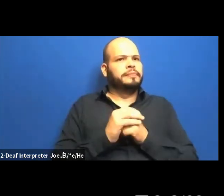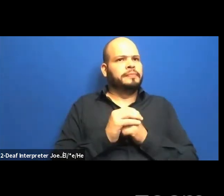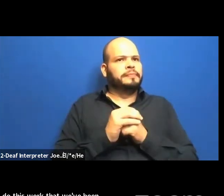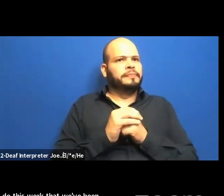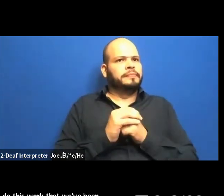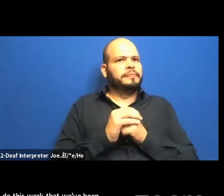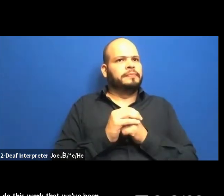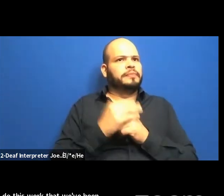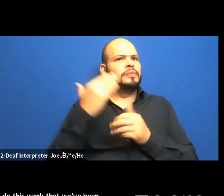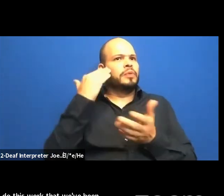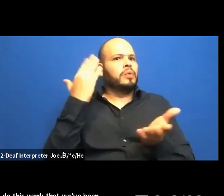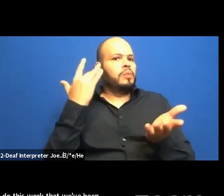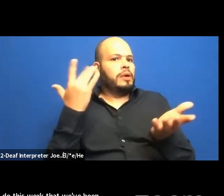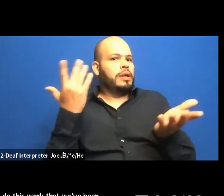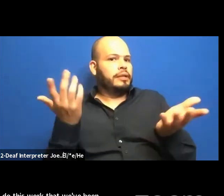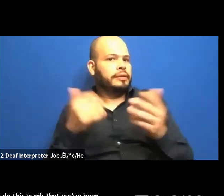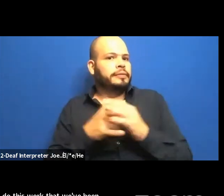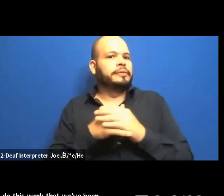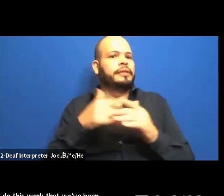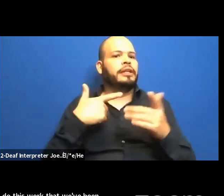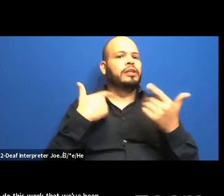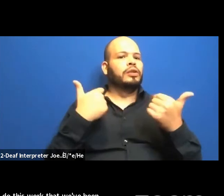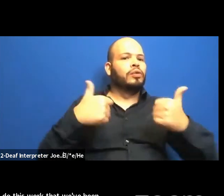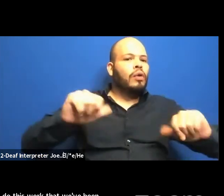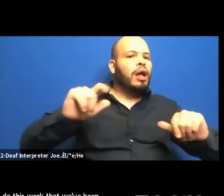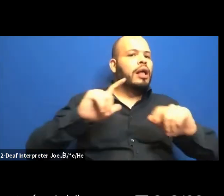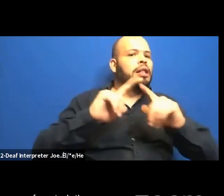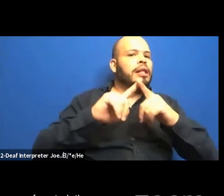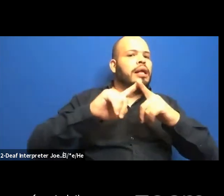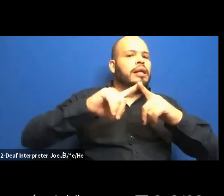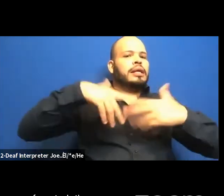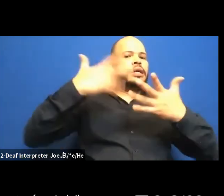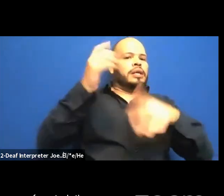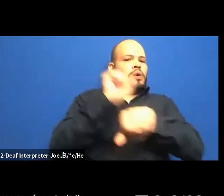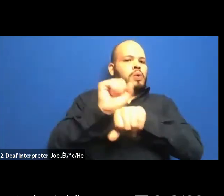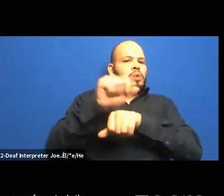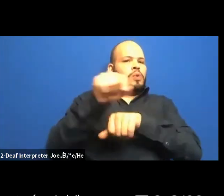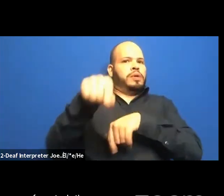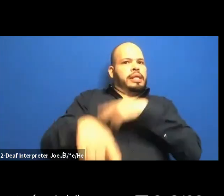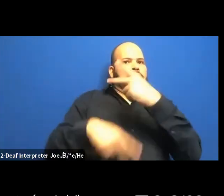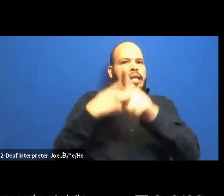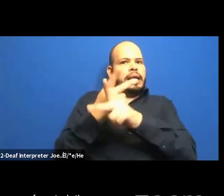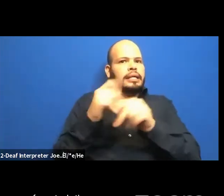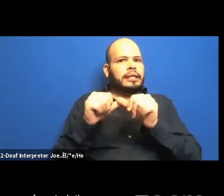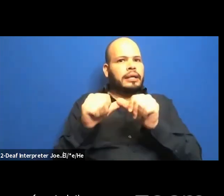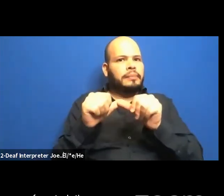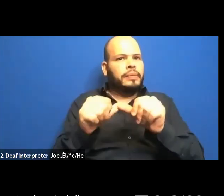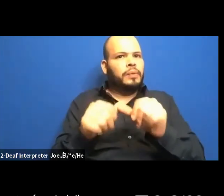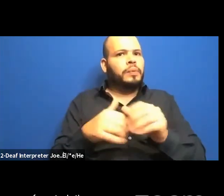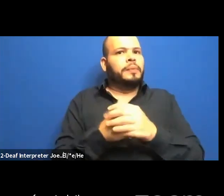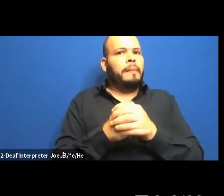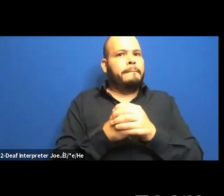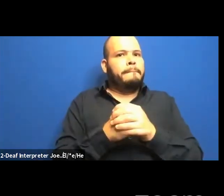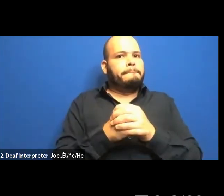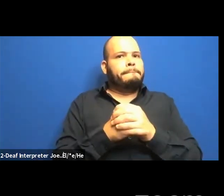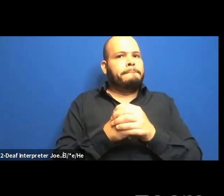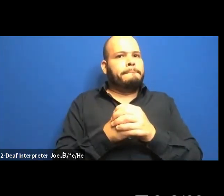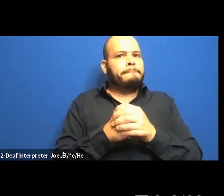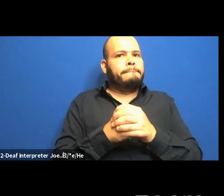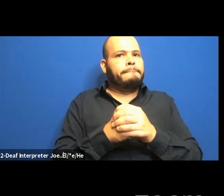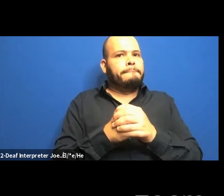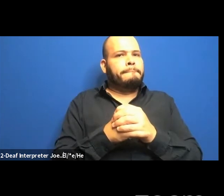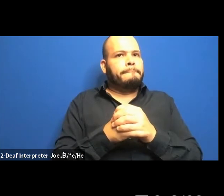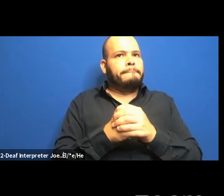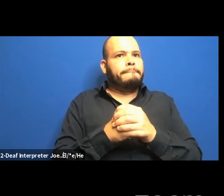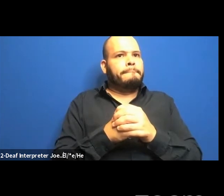to do the trial and error process with the youth at the forefront, because they are with the fresh ideas. They are coming through with information